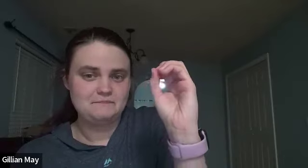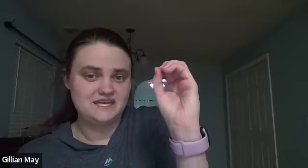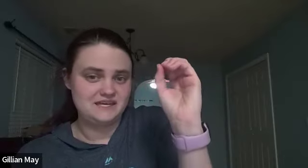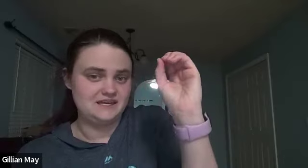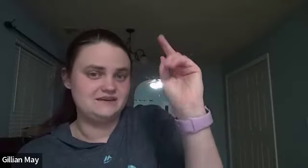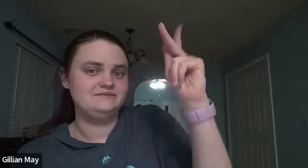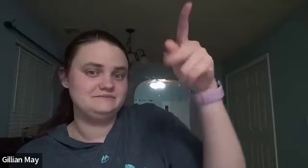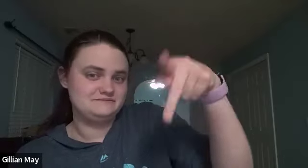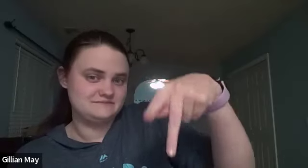P.